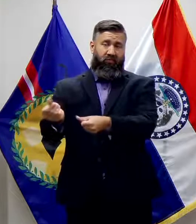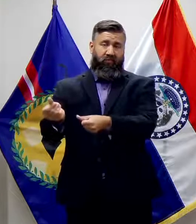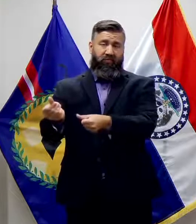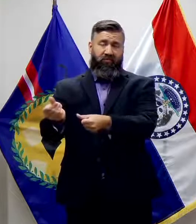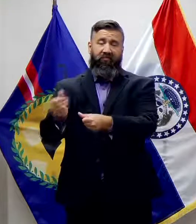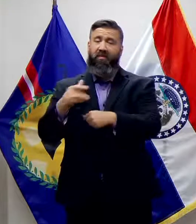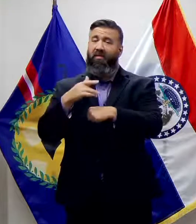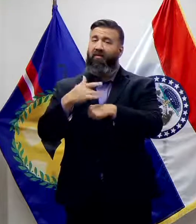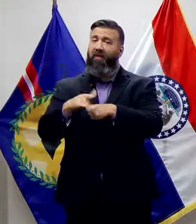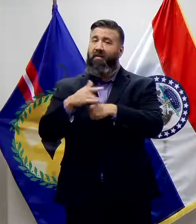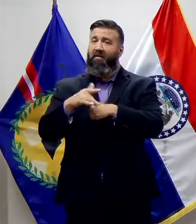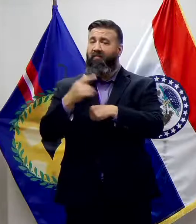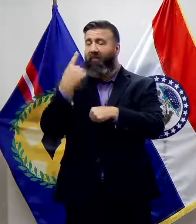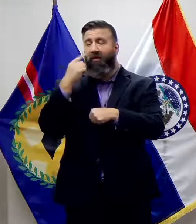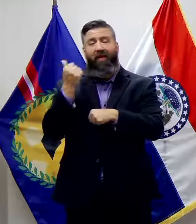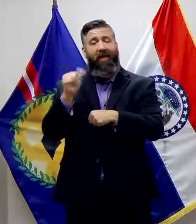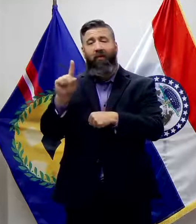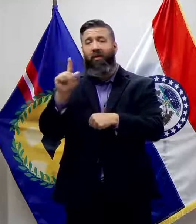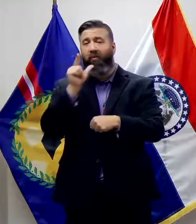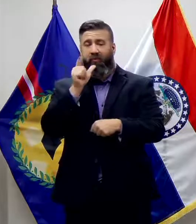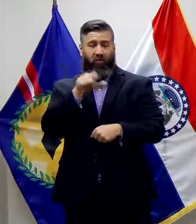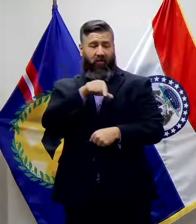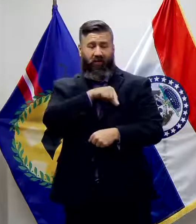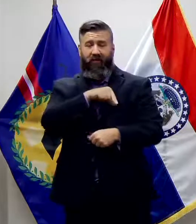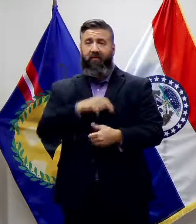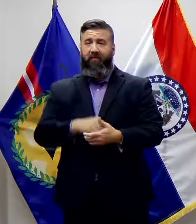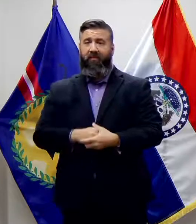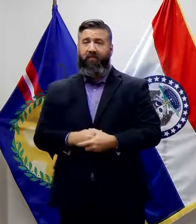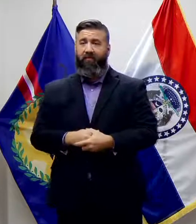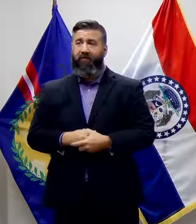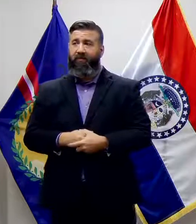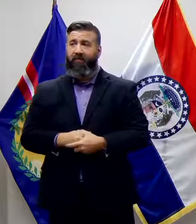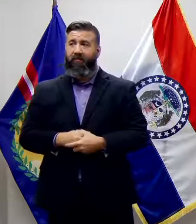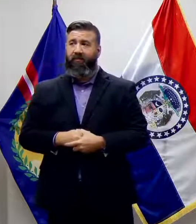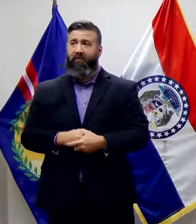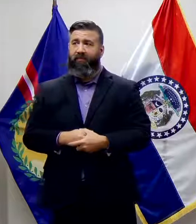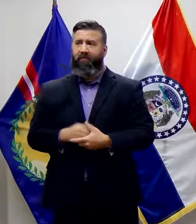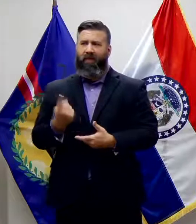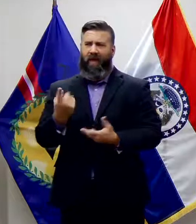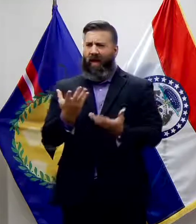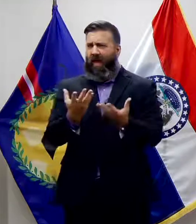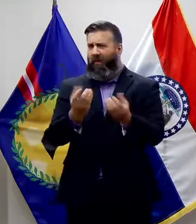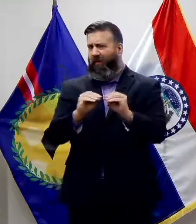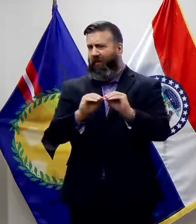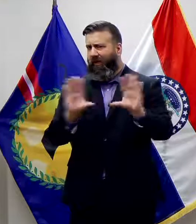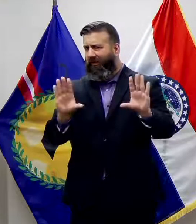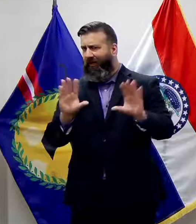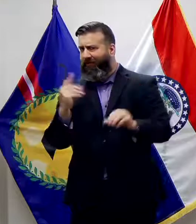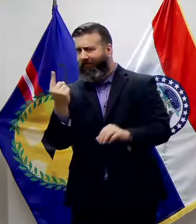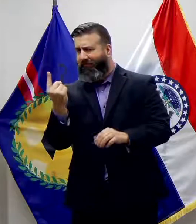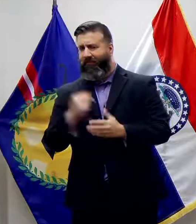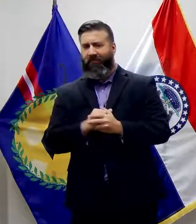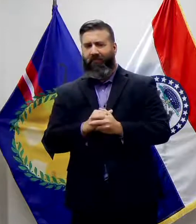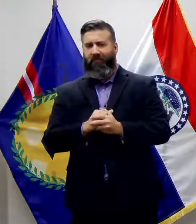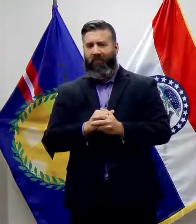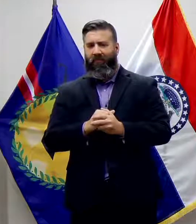it's available to anyone who qualifies. I just want to clarify, make sure I'm clear on this. What's